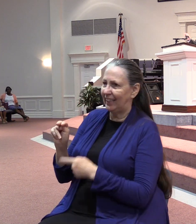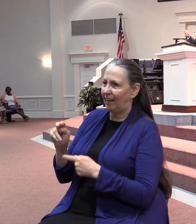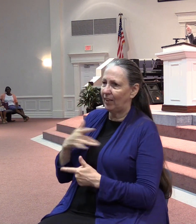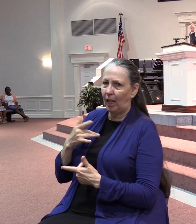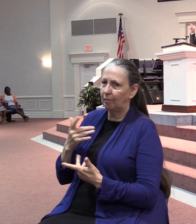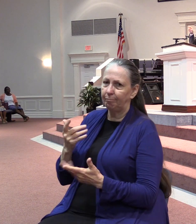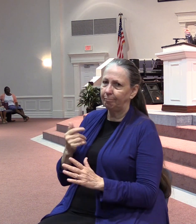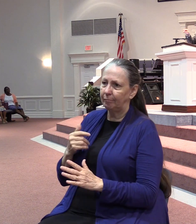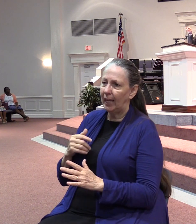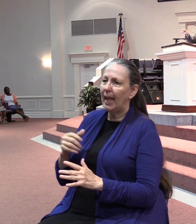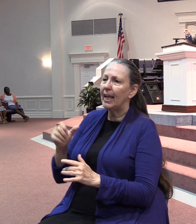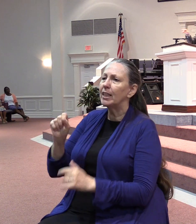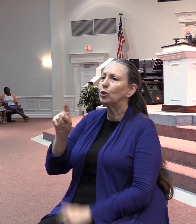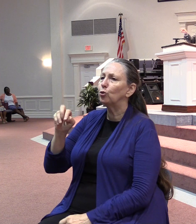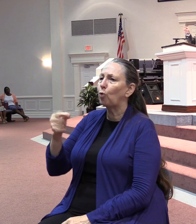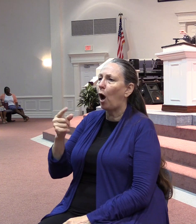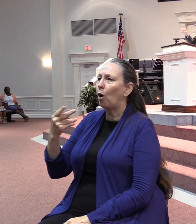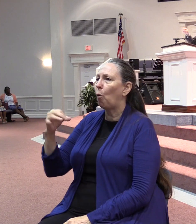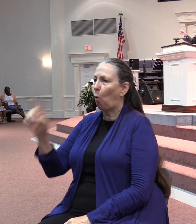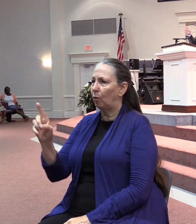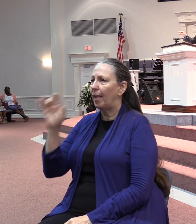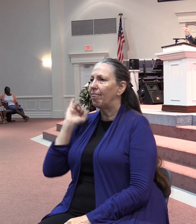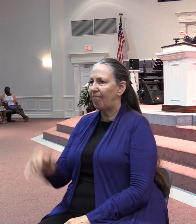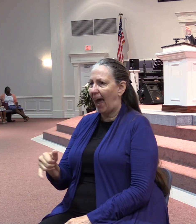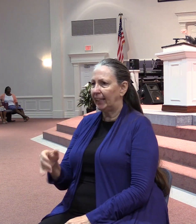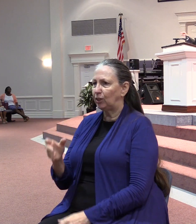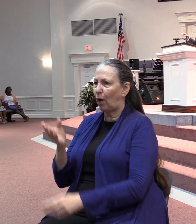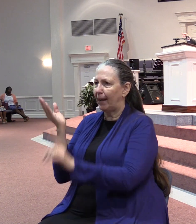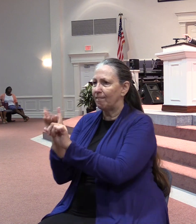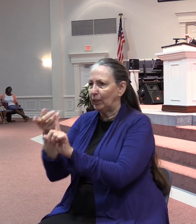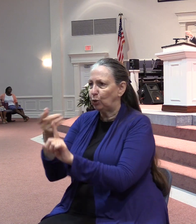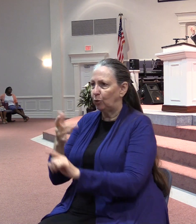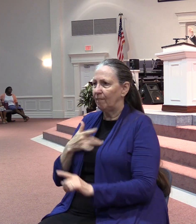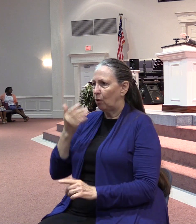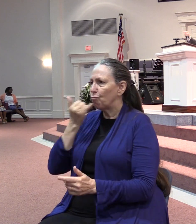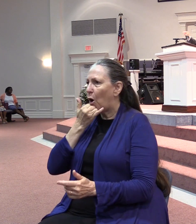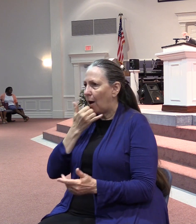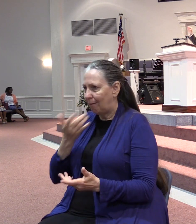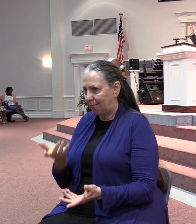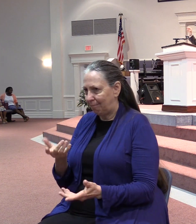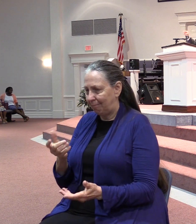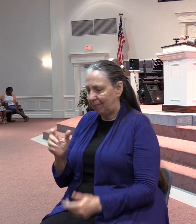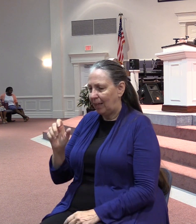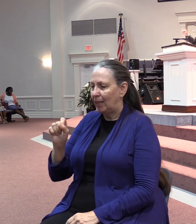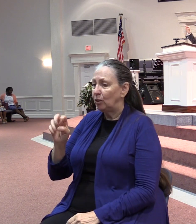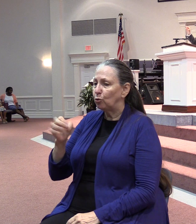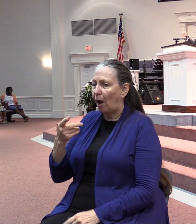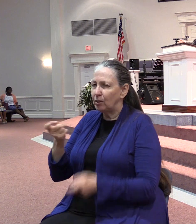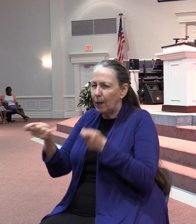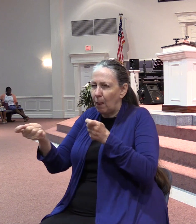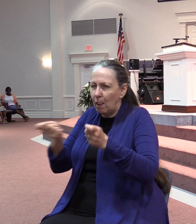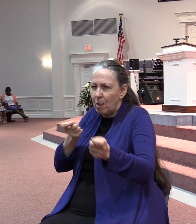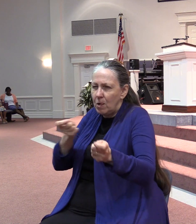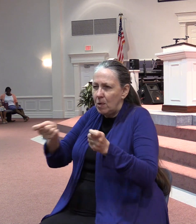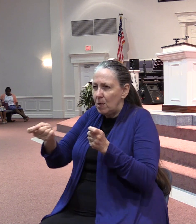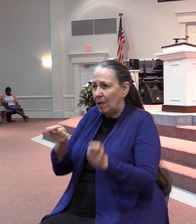feel like that. It's the stronghold that's making you feel those feelings. And that stronghold is trying to manipulate you and